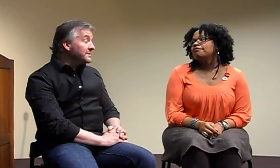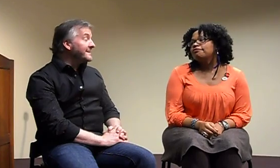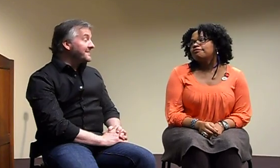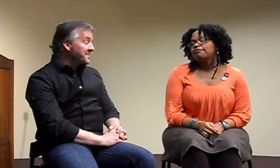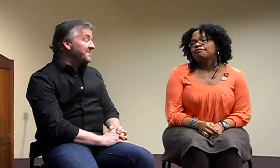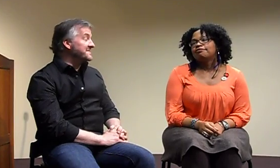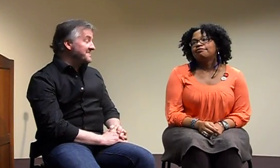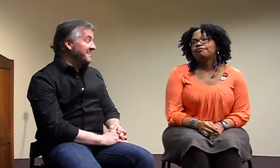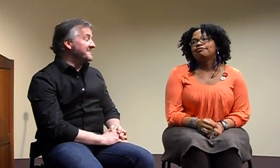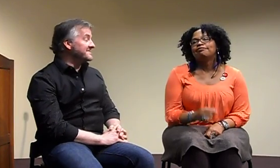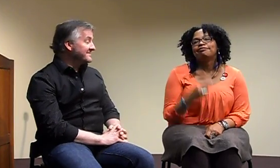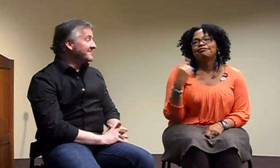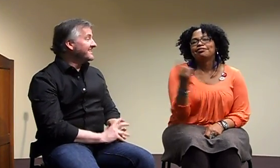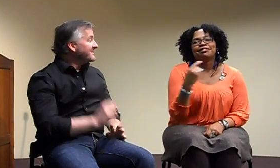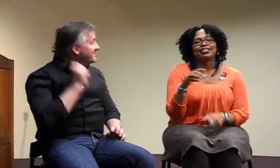Only on the inside.